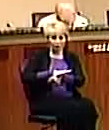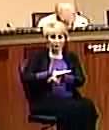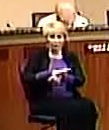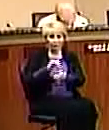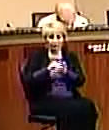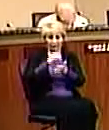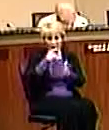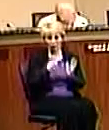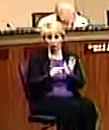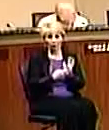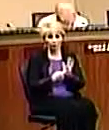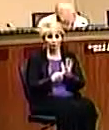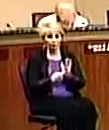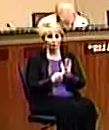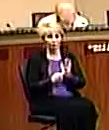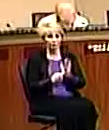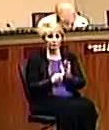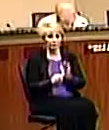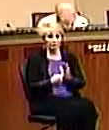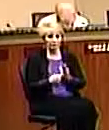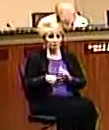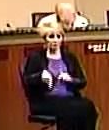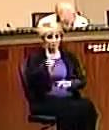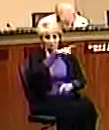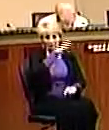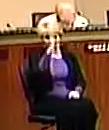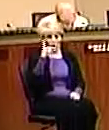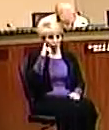owed. Unheard of.